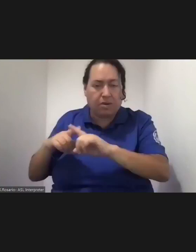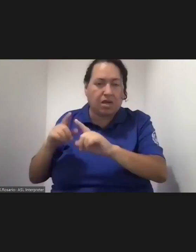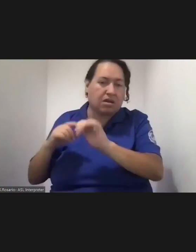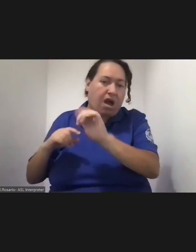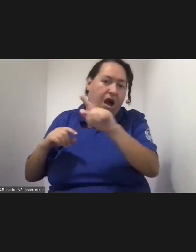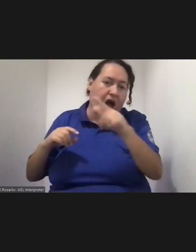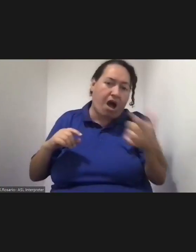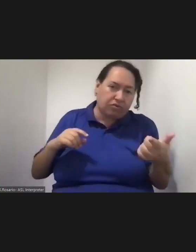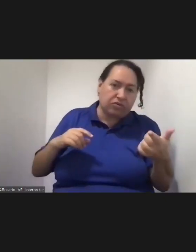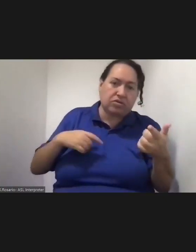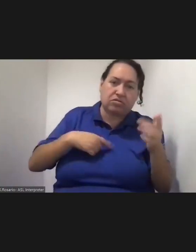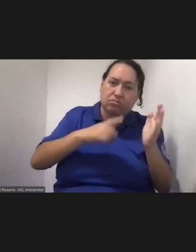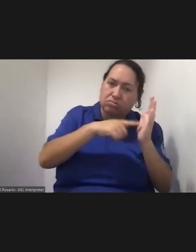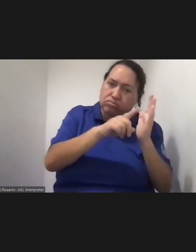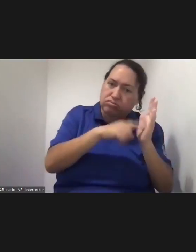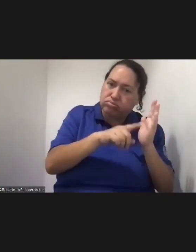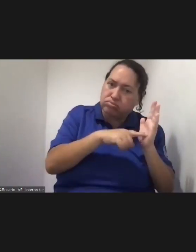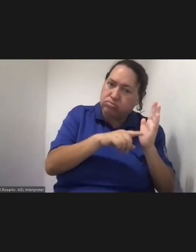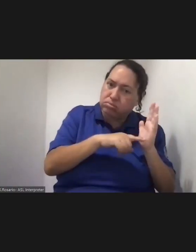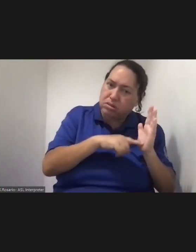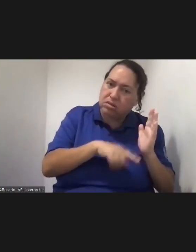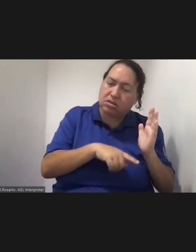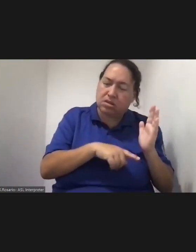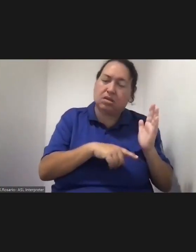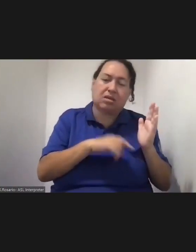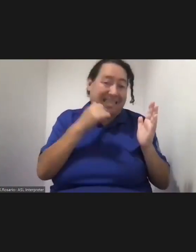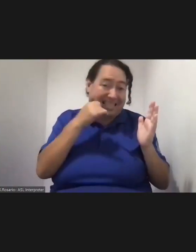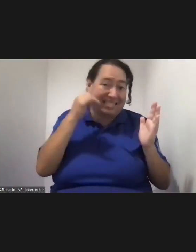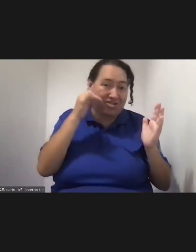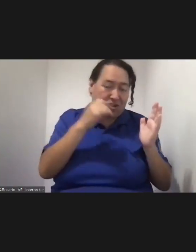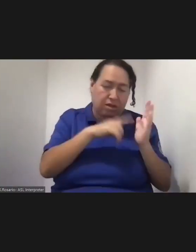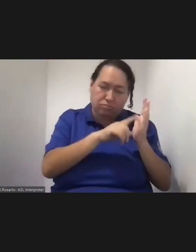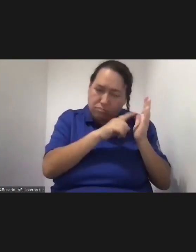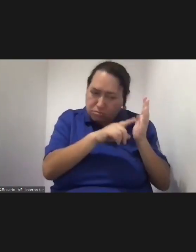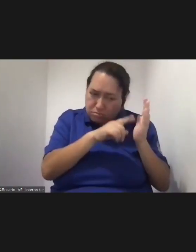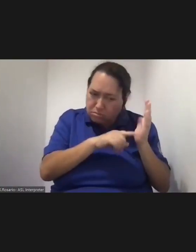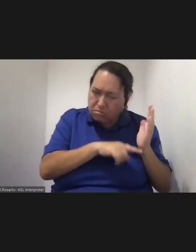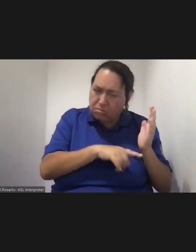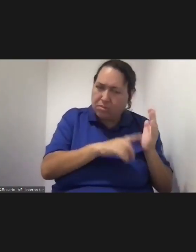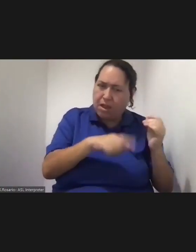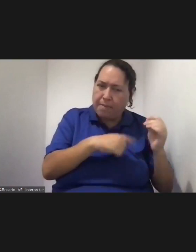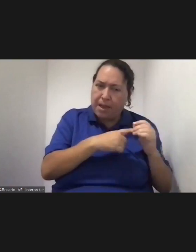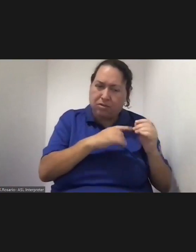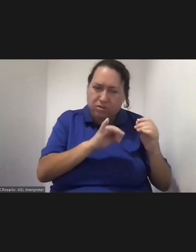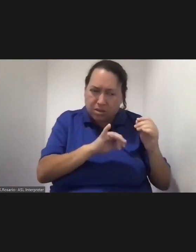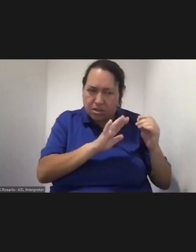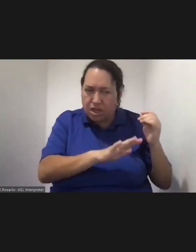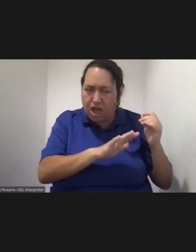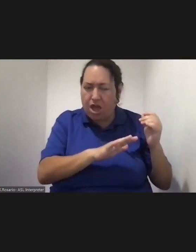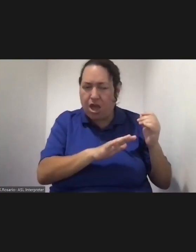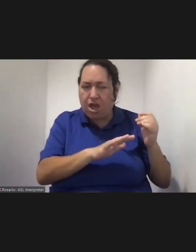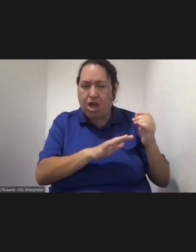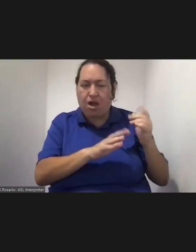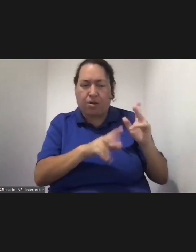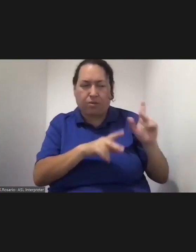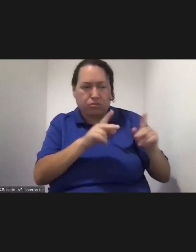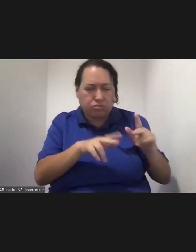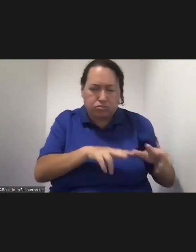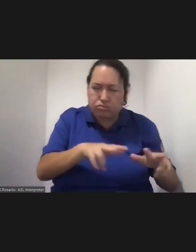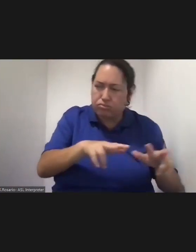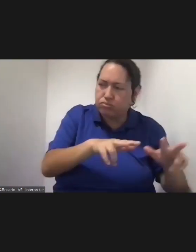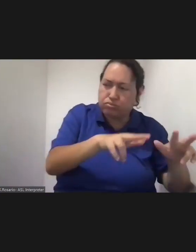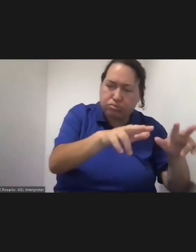conducted yesterday, we did a walkthrough of the hotel to check the workflow of the staff. We